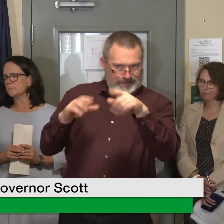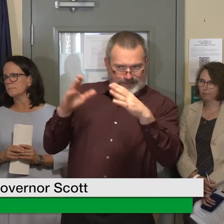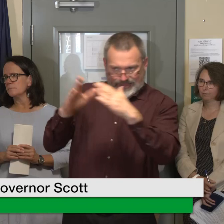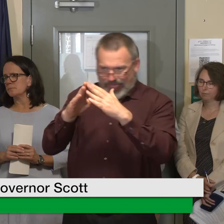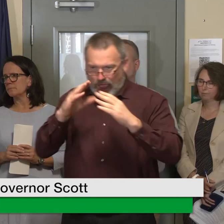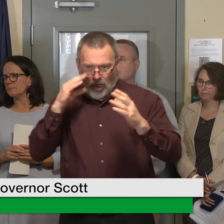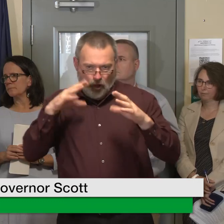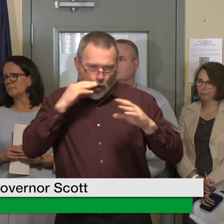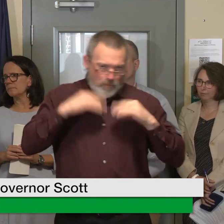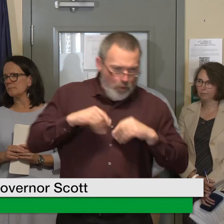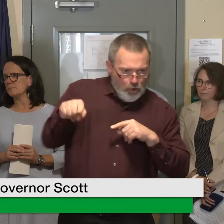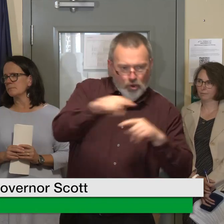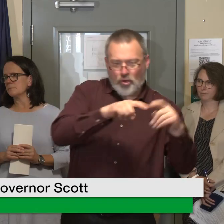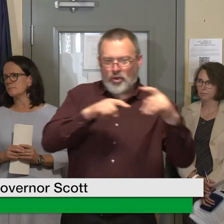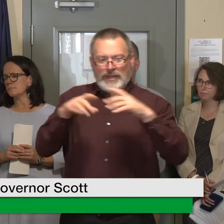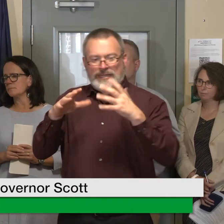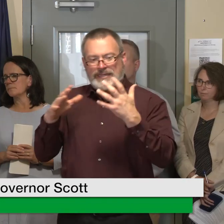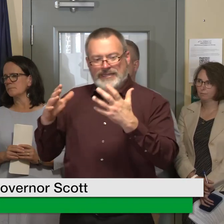buyout.